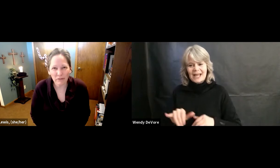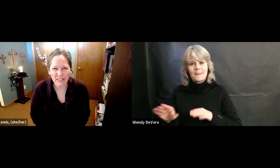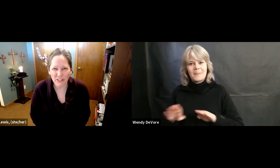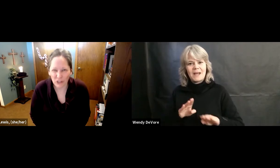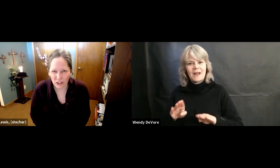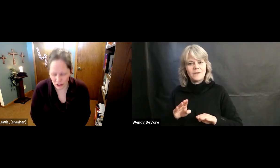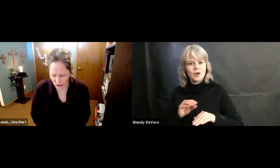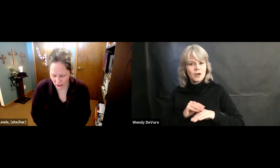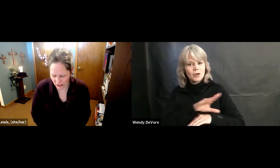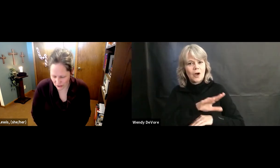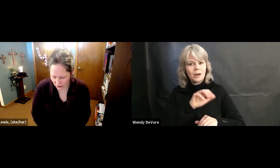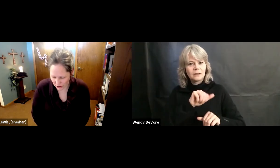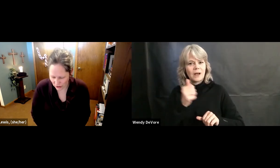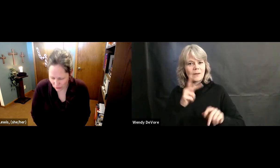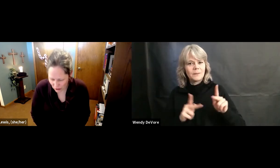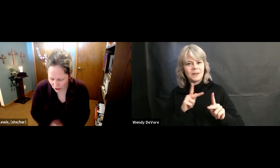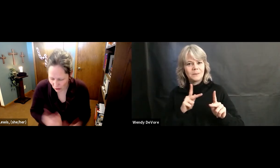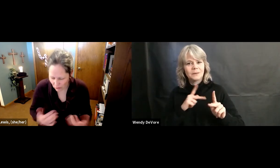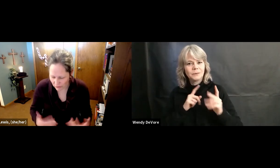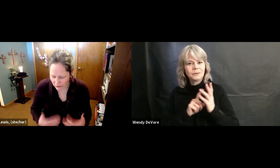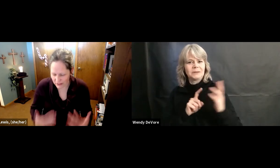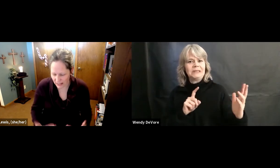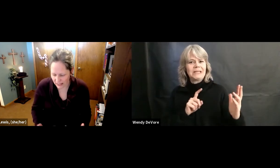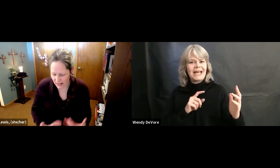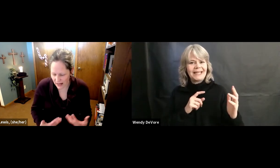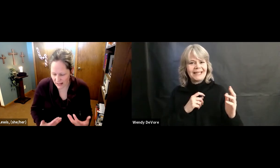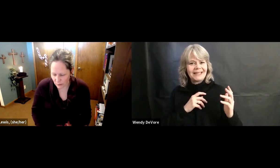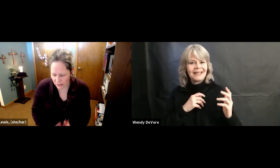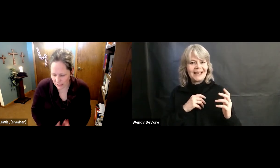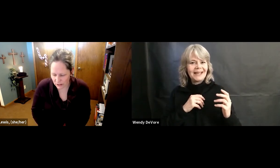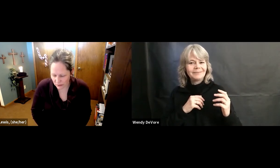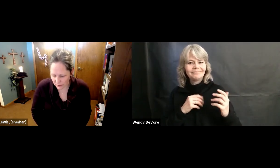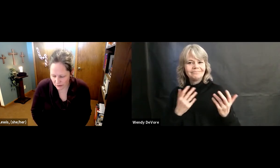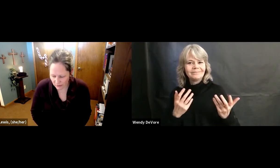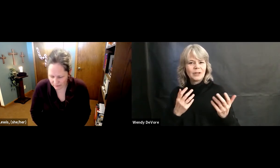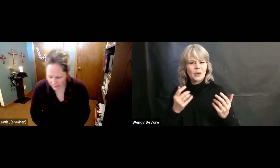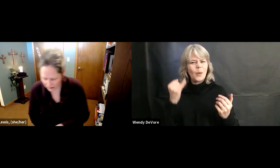What if we search and search and look over the things that we do?